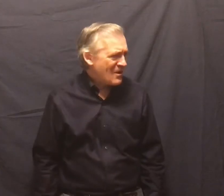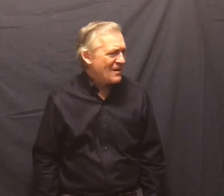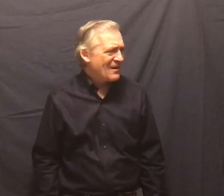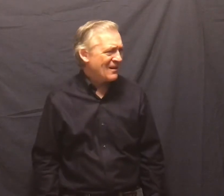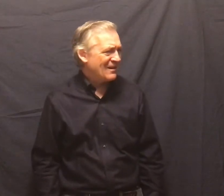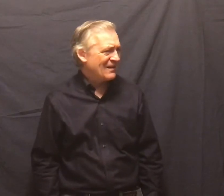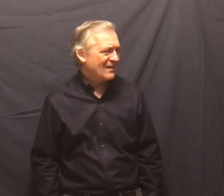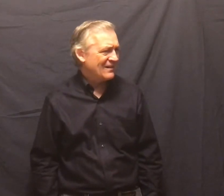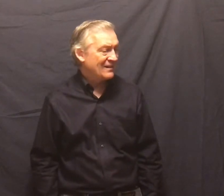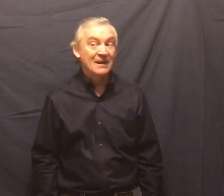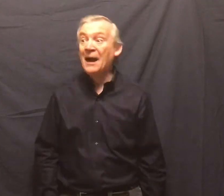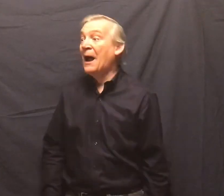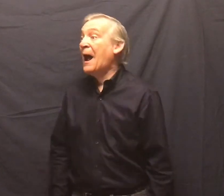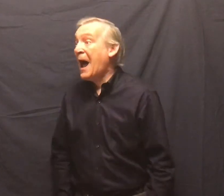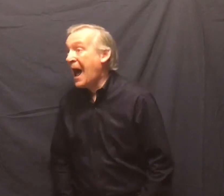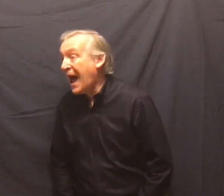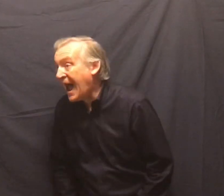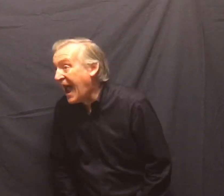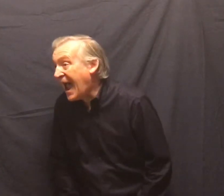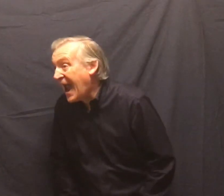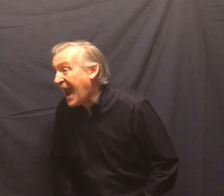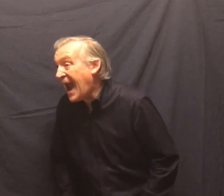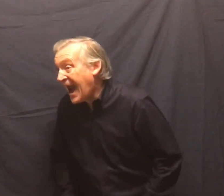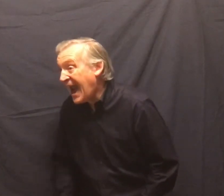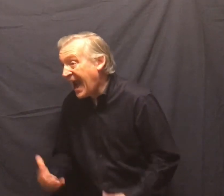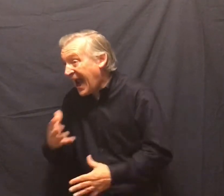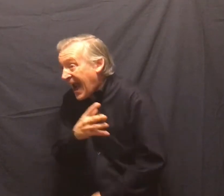And rabbits, Lenny said eagerly.